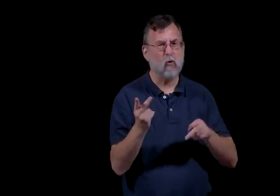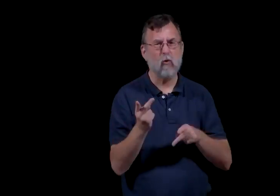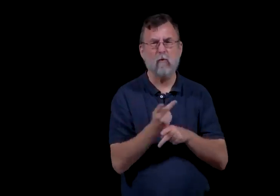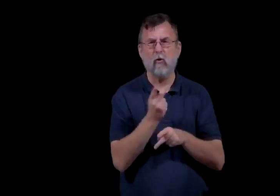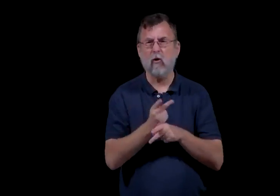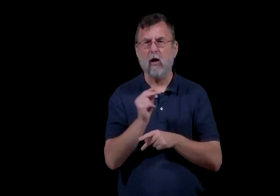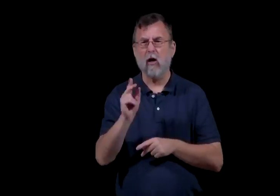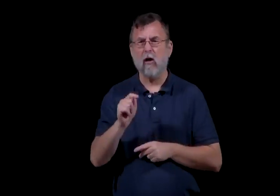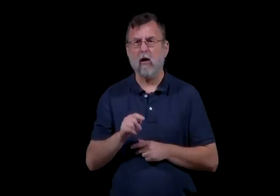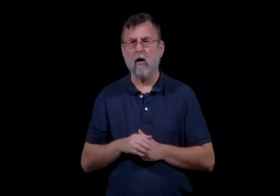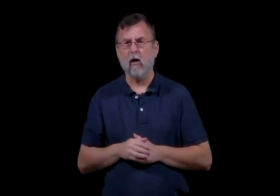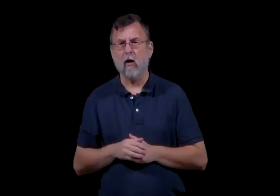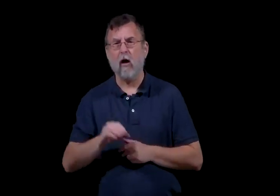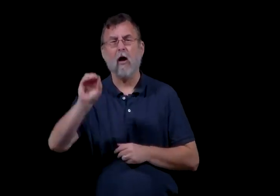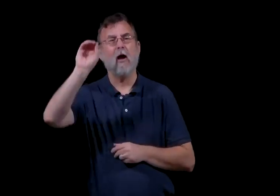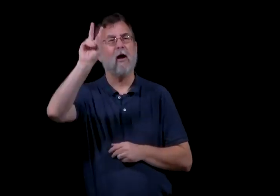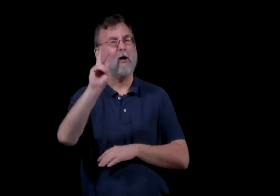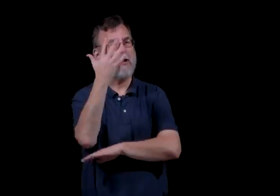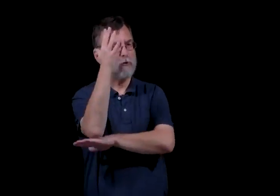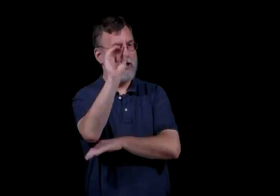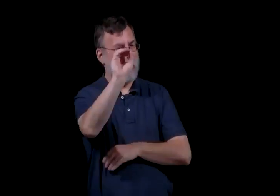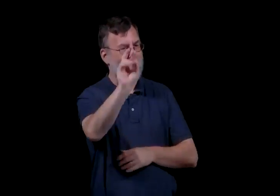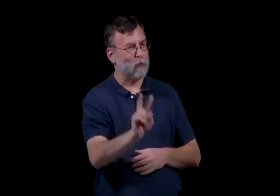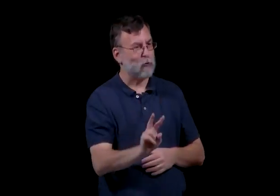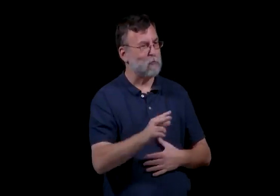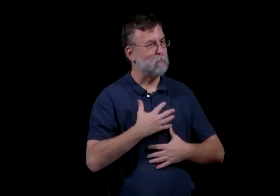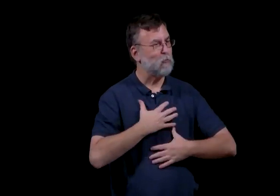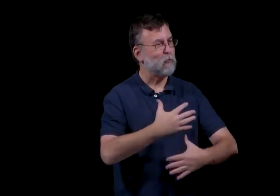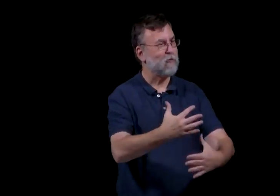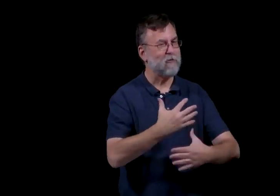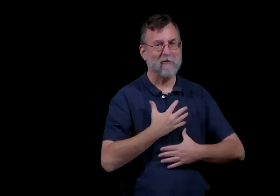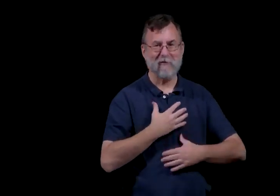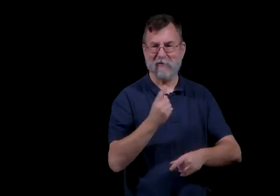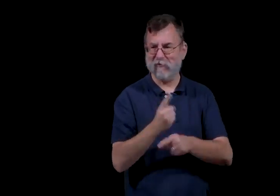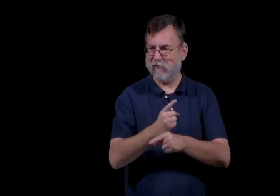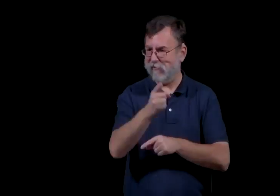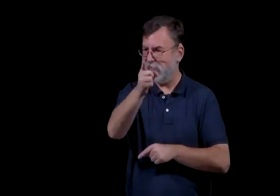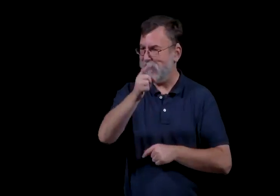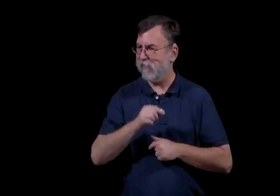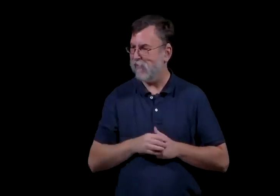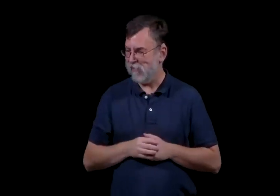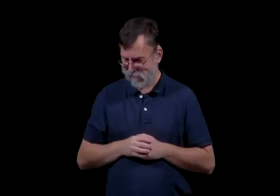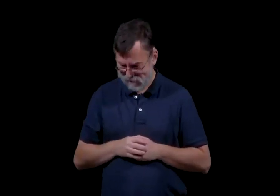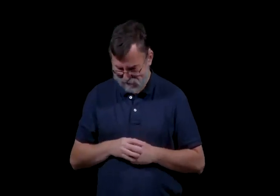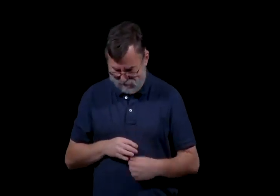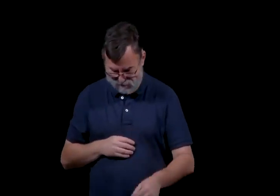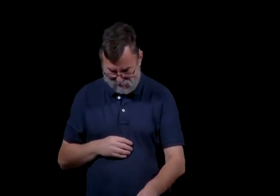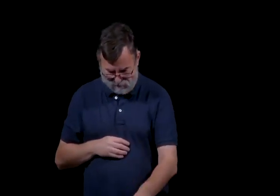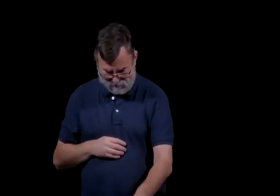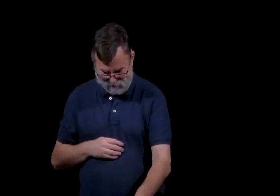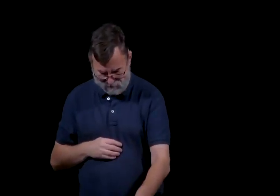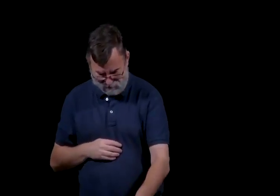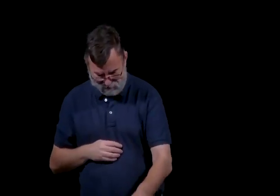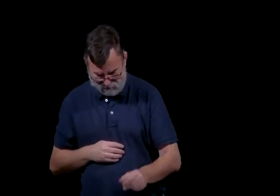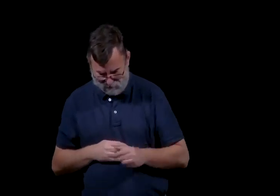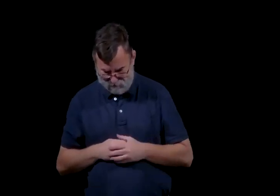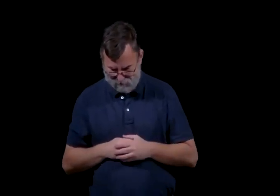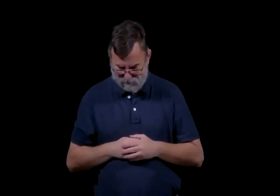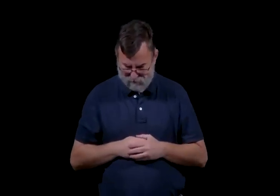God provides everything. And also trees breathe. They provide oxygen. They give us our breath. That's a